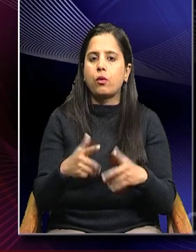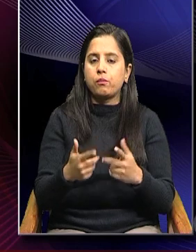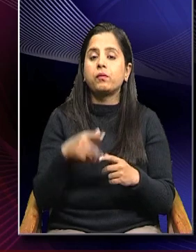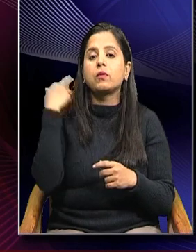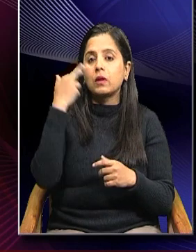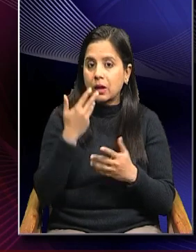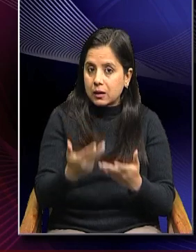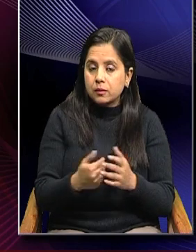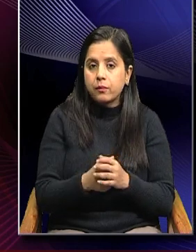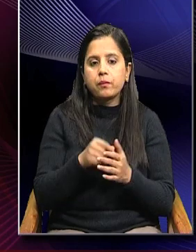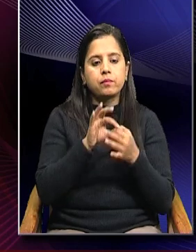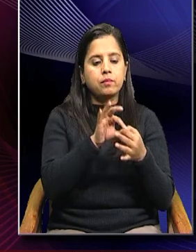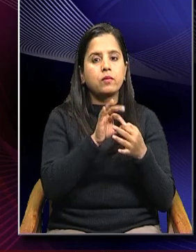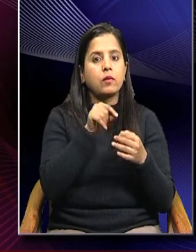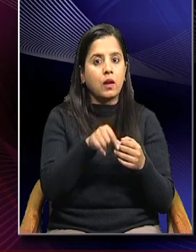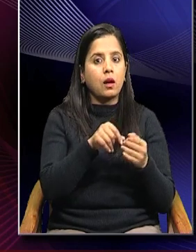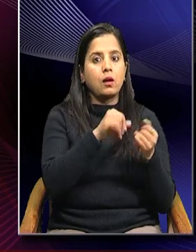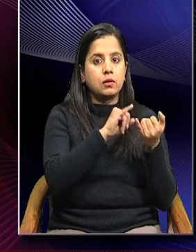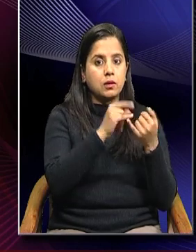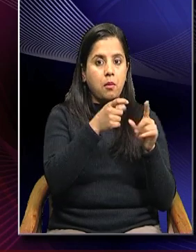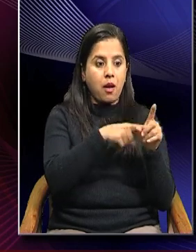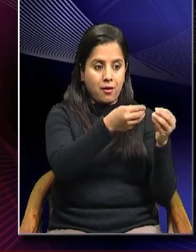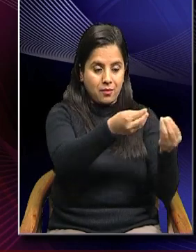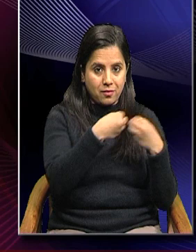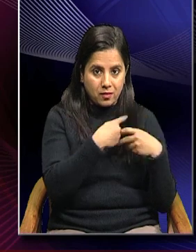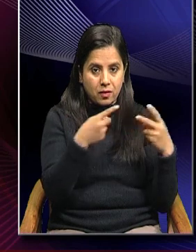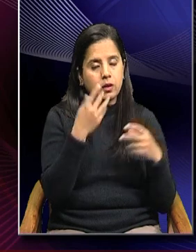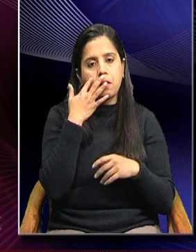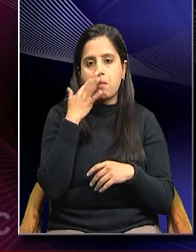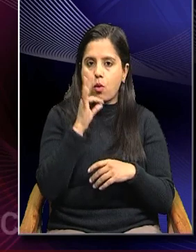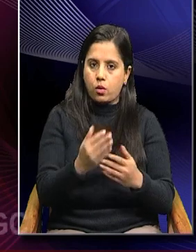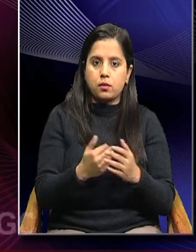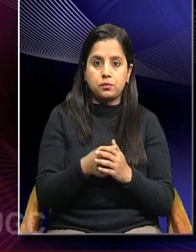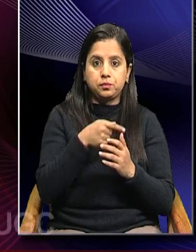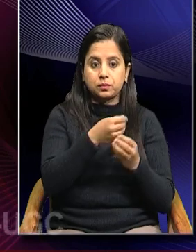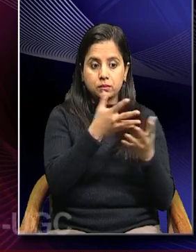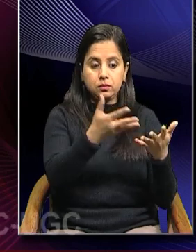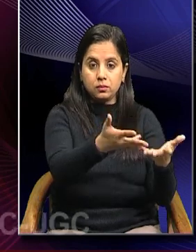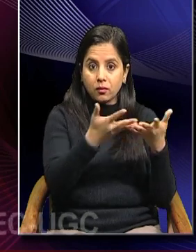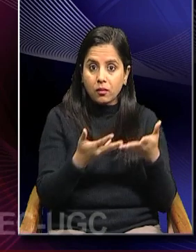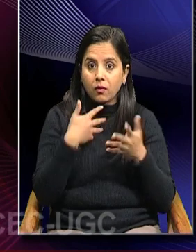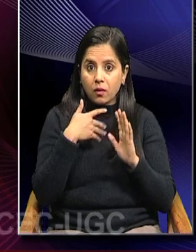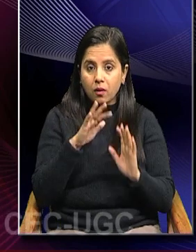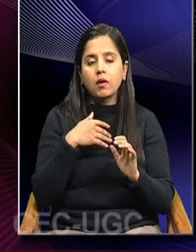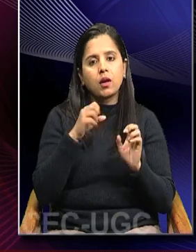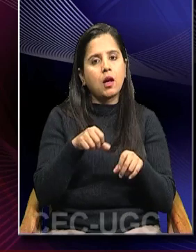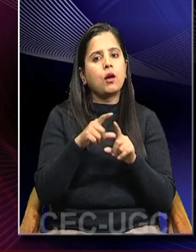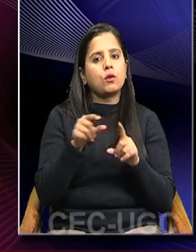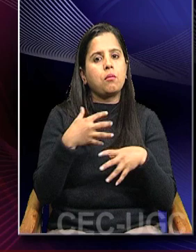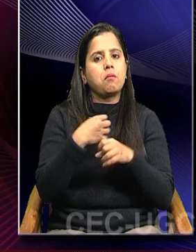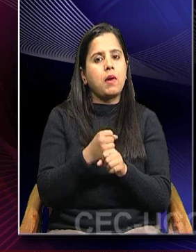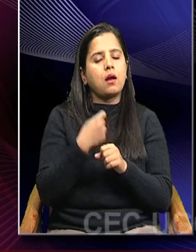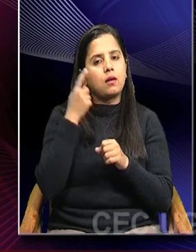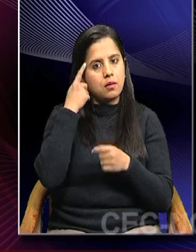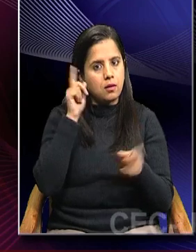why the relationship with the supplier is very much essential here. So for suppliers, what we can do is we can formulate a